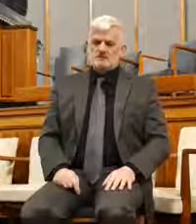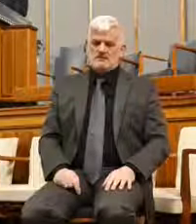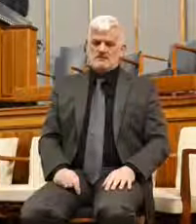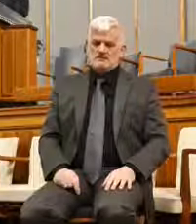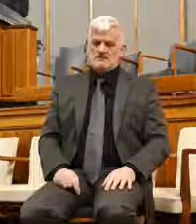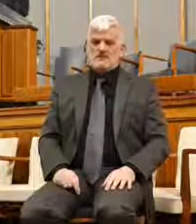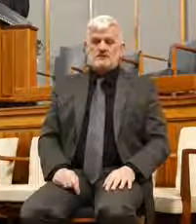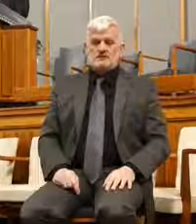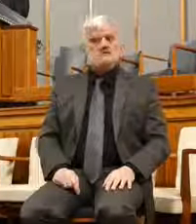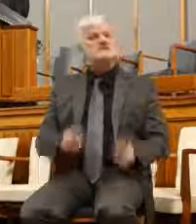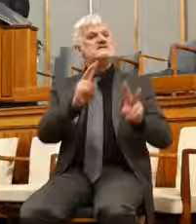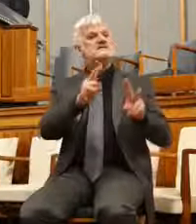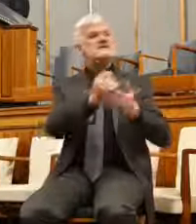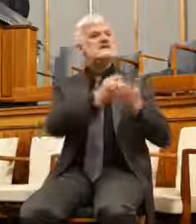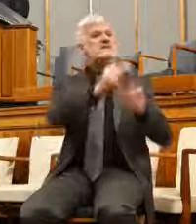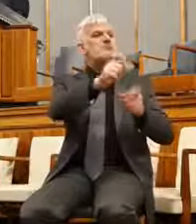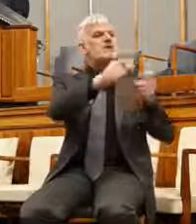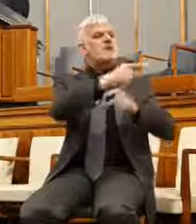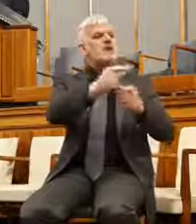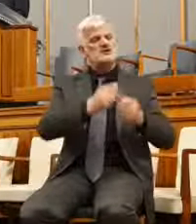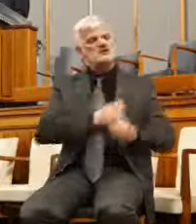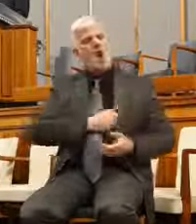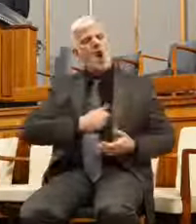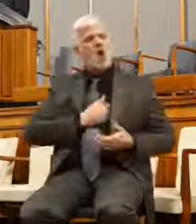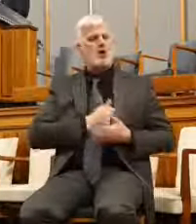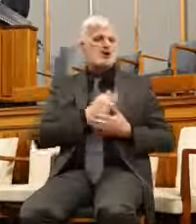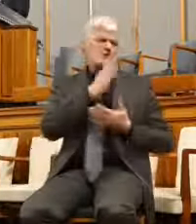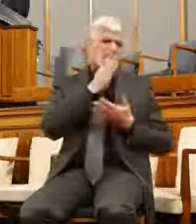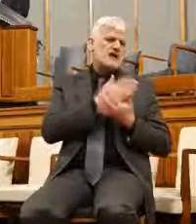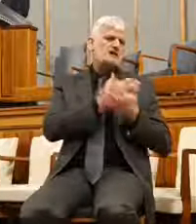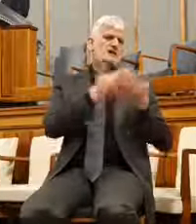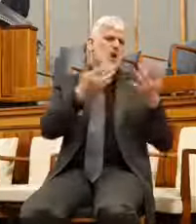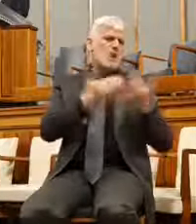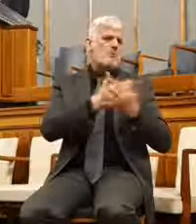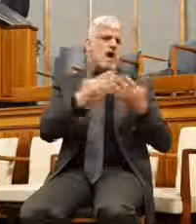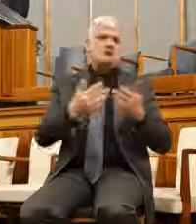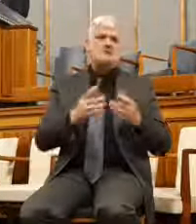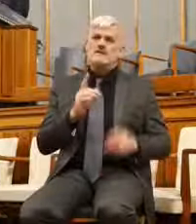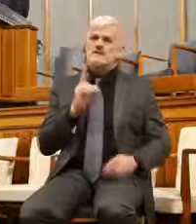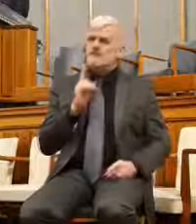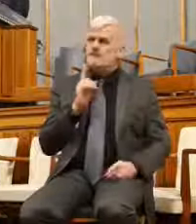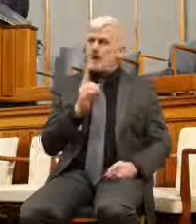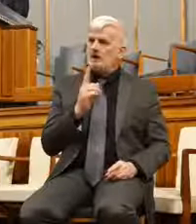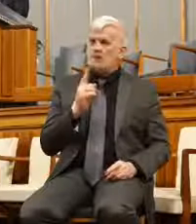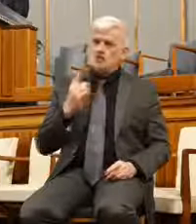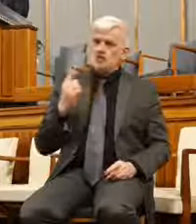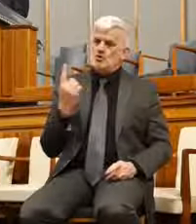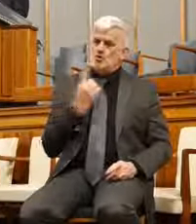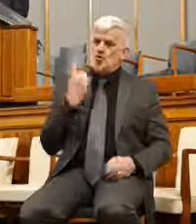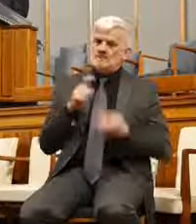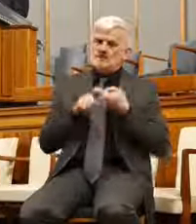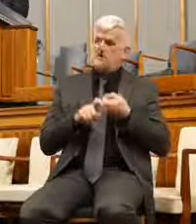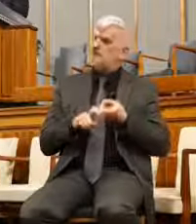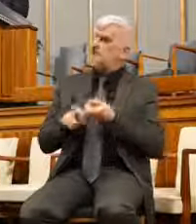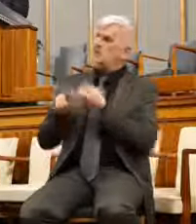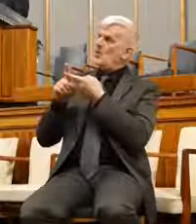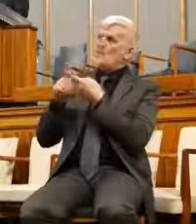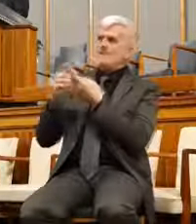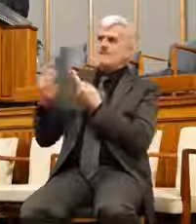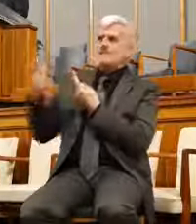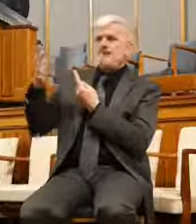Many sorrows shall be to the wicked, but he that trusteth in the Lord, mercy